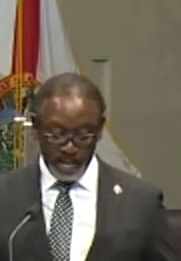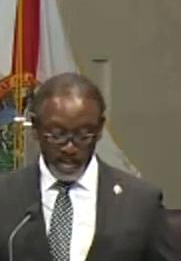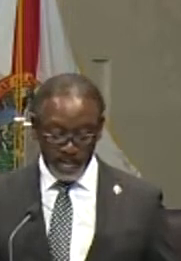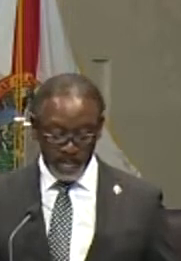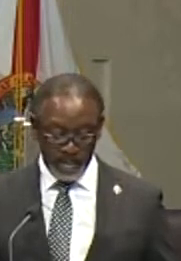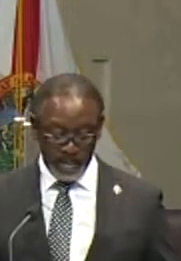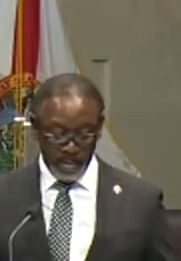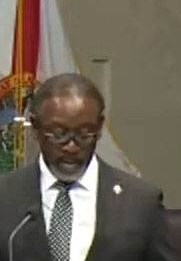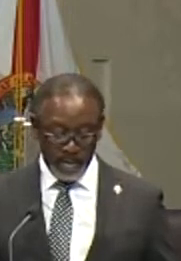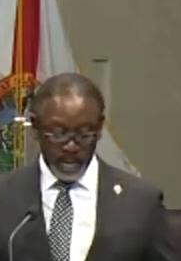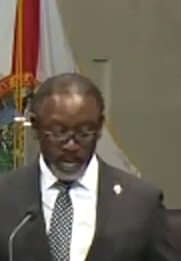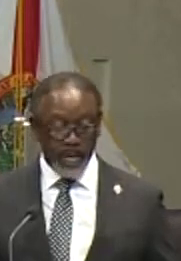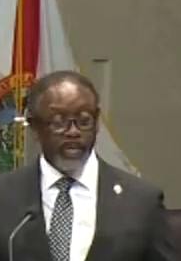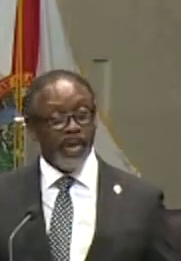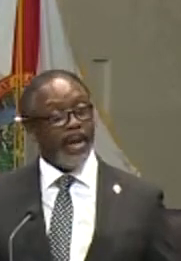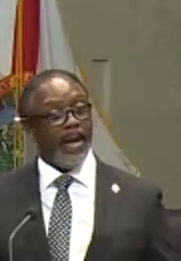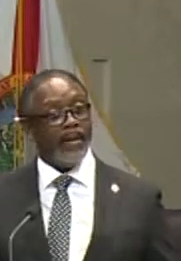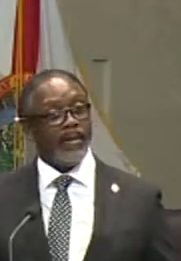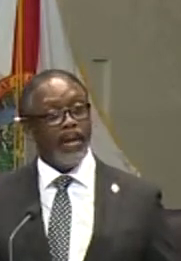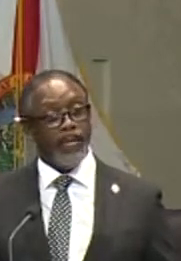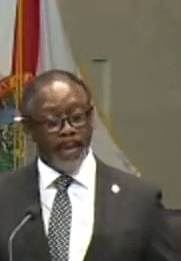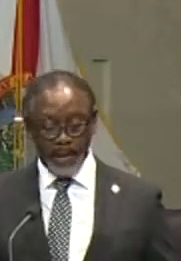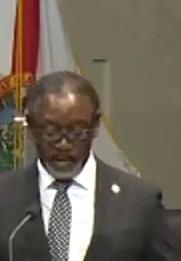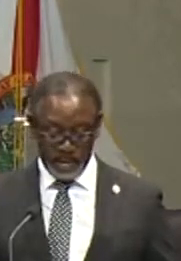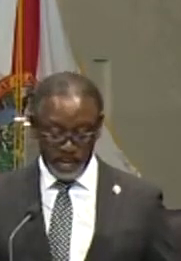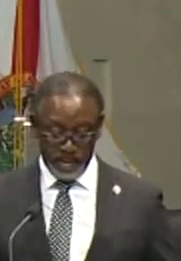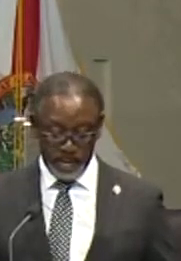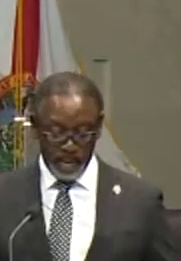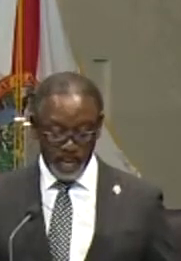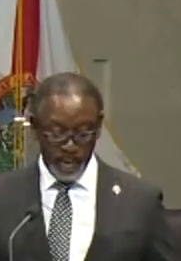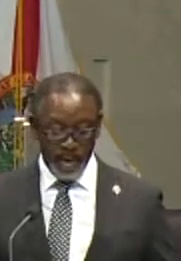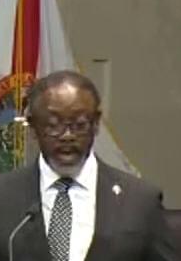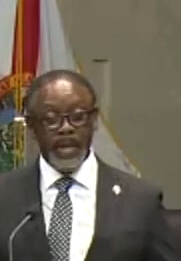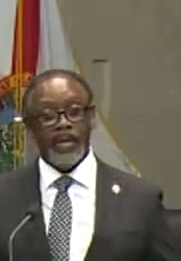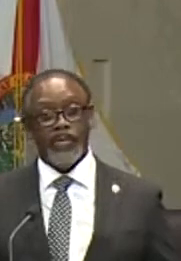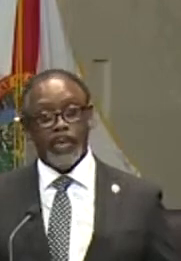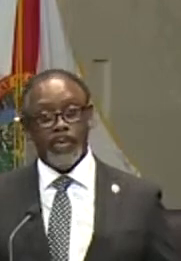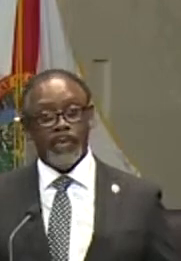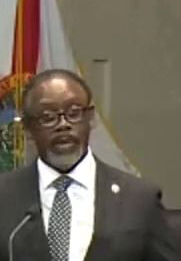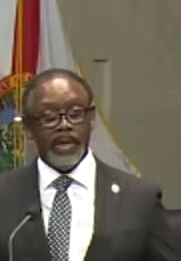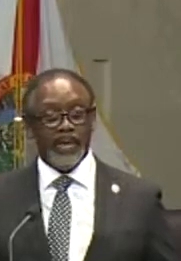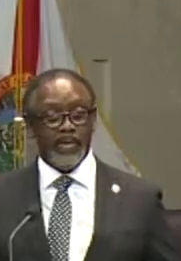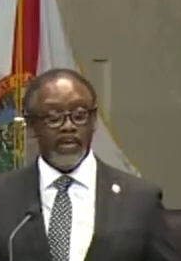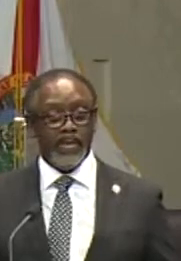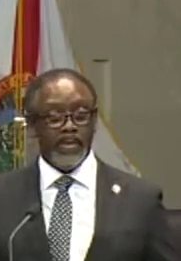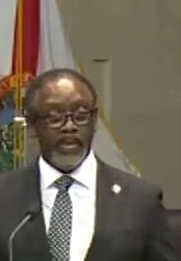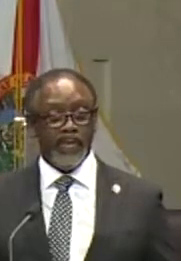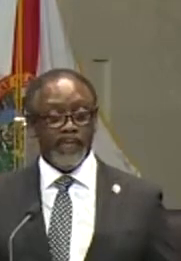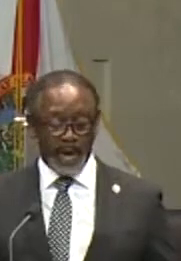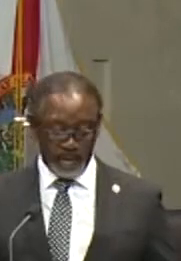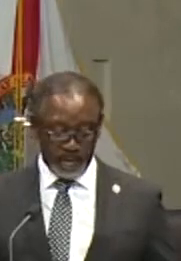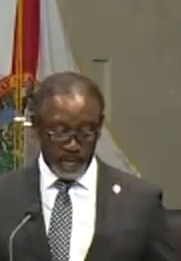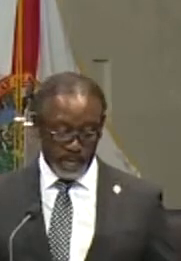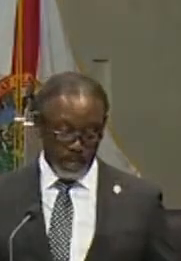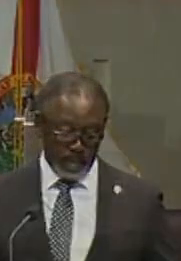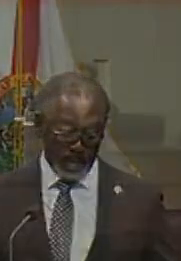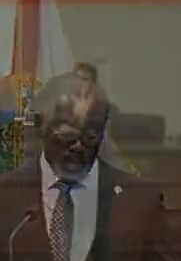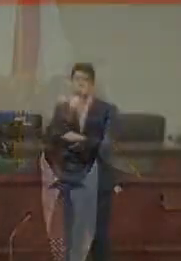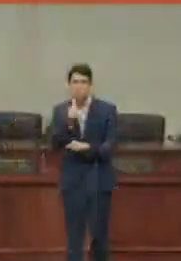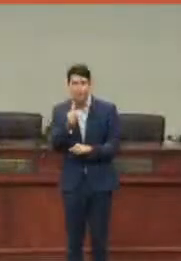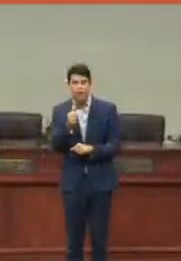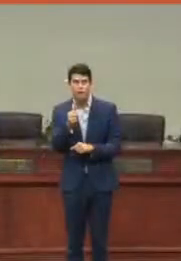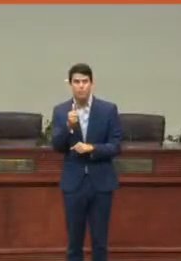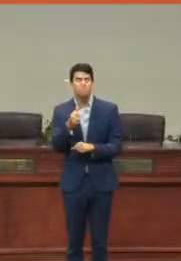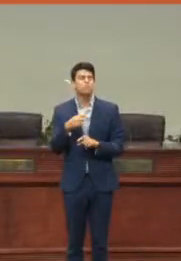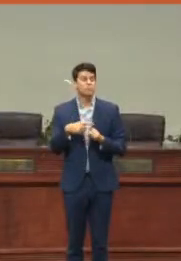vaccinated, but at a slow pace. We need to move the needle faster.